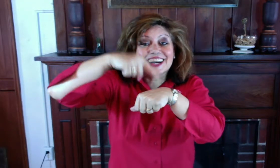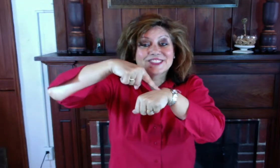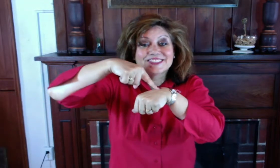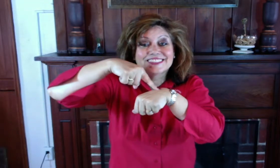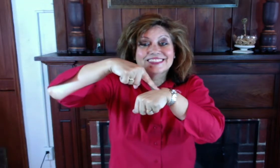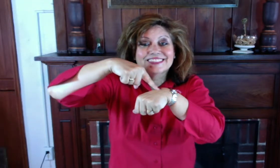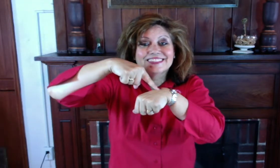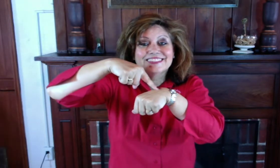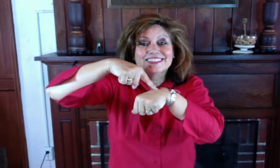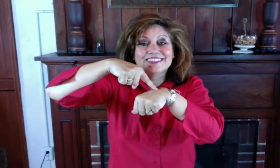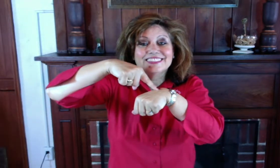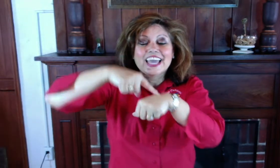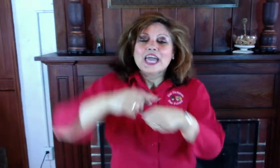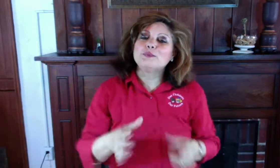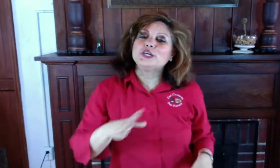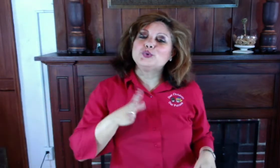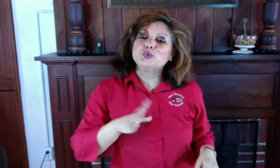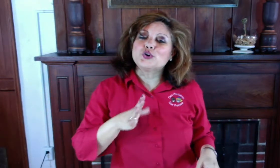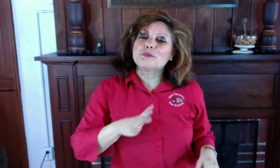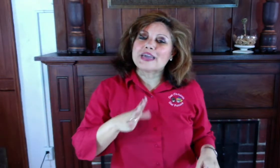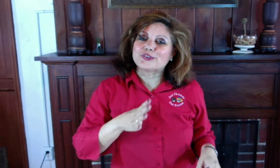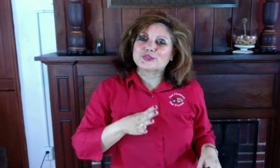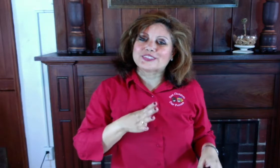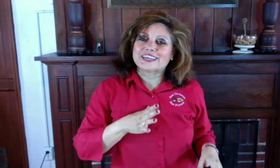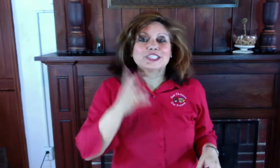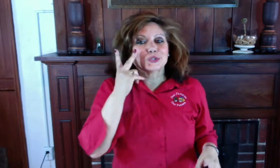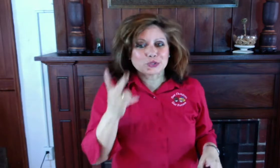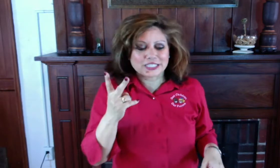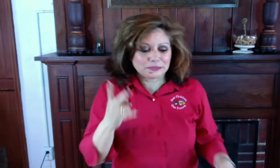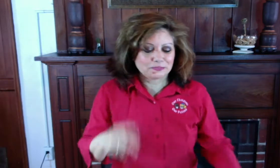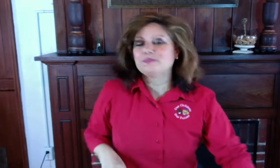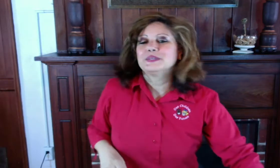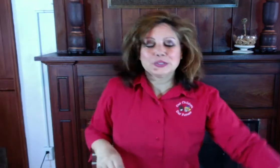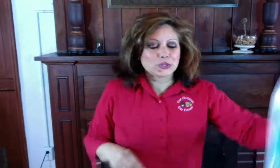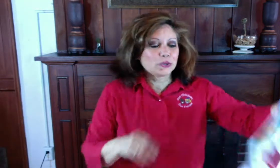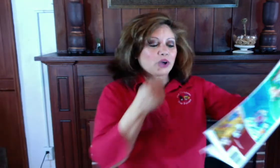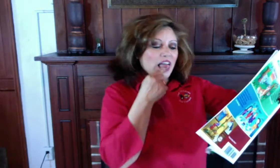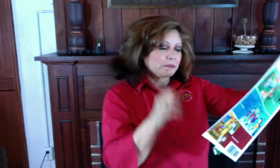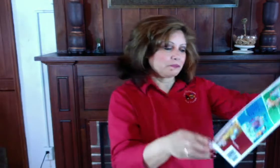time. And we're going to use our manners, as you will see. So here we go.